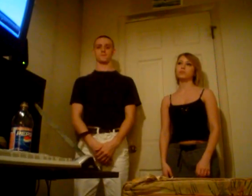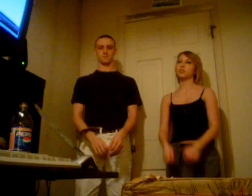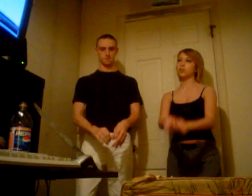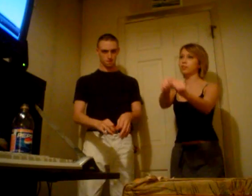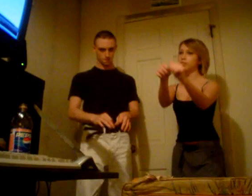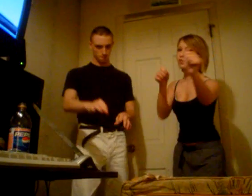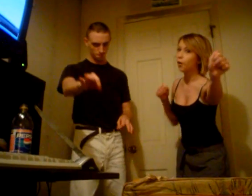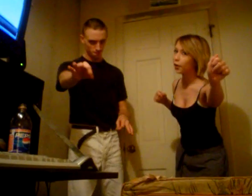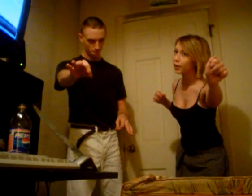Torn